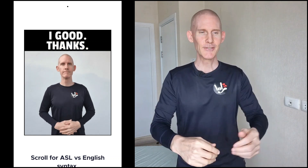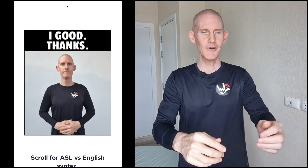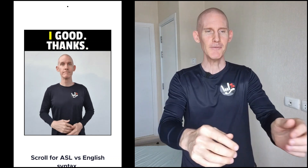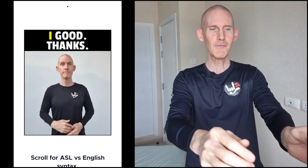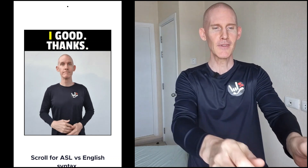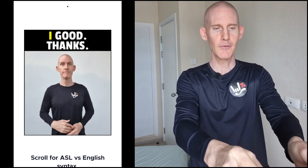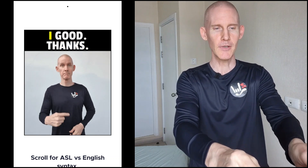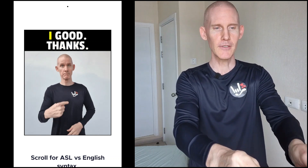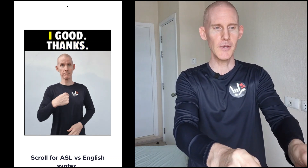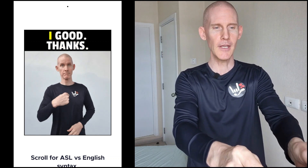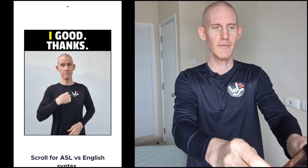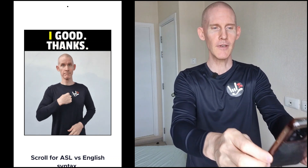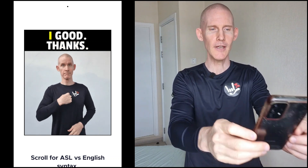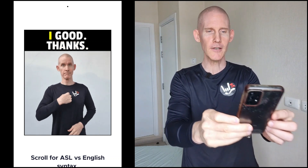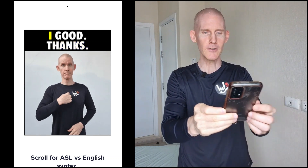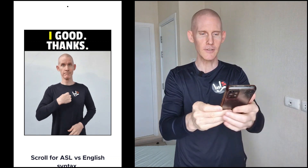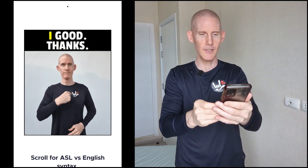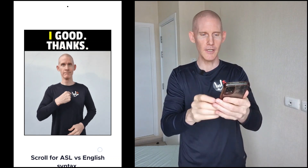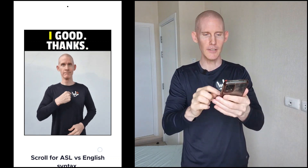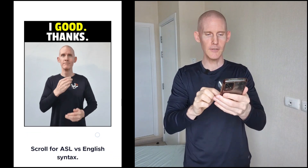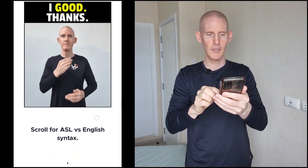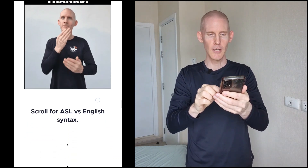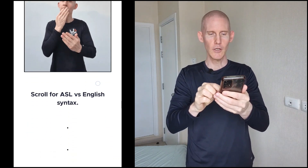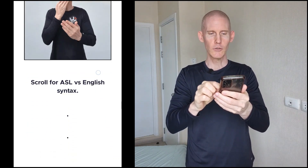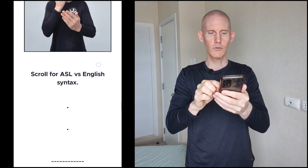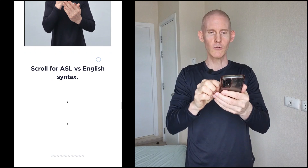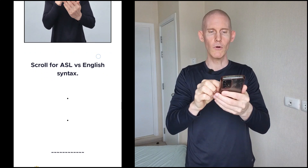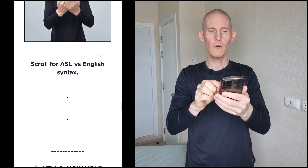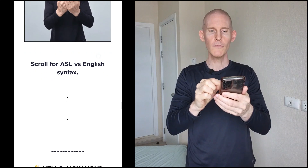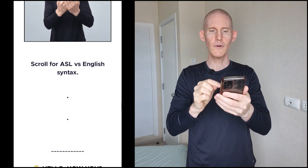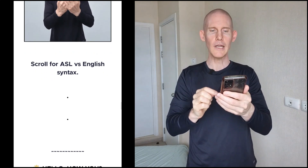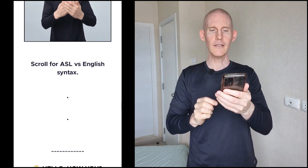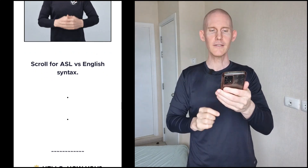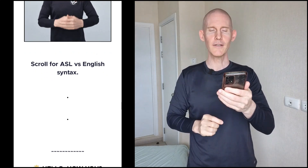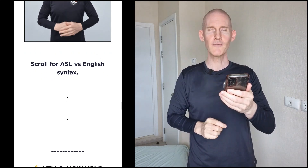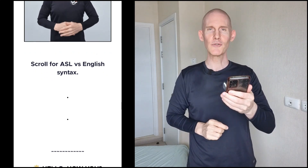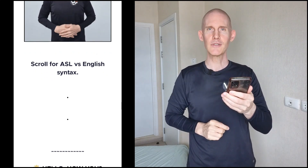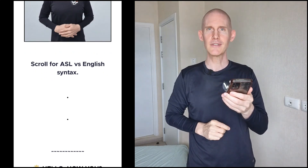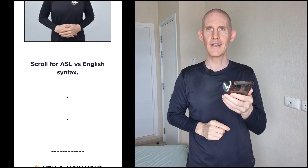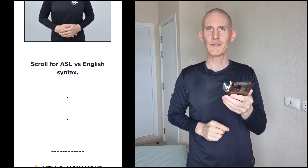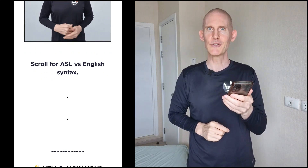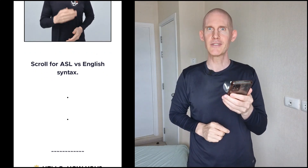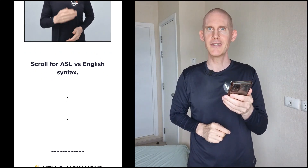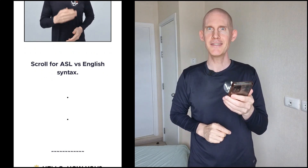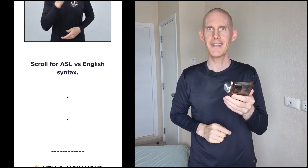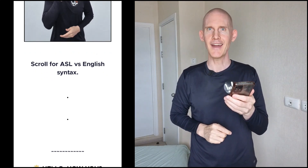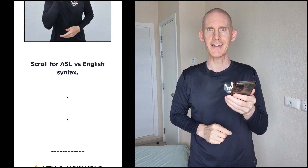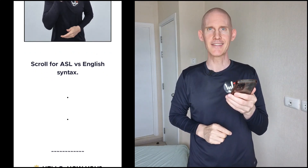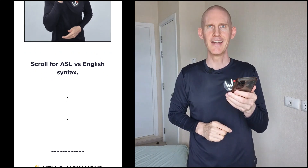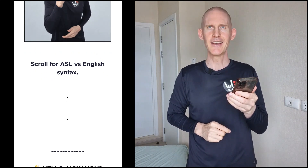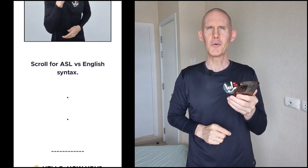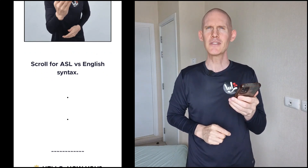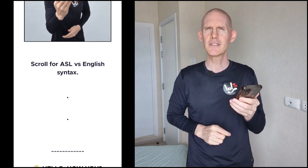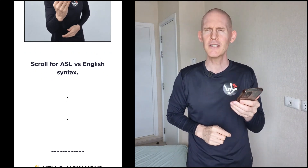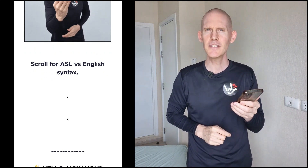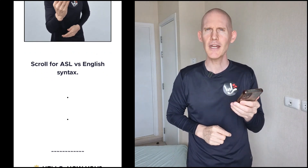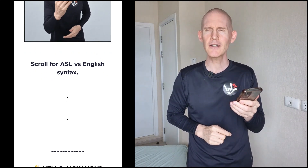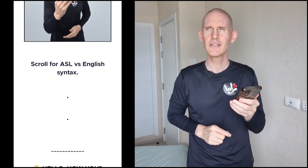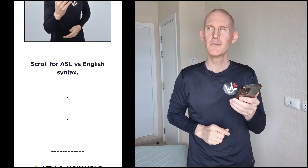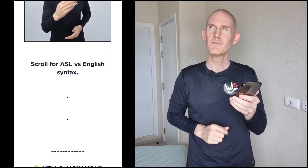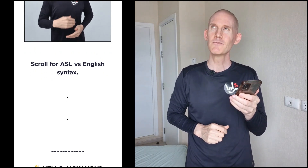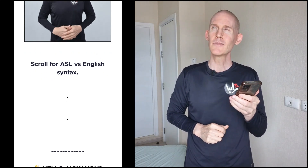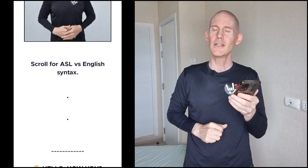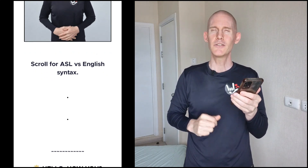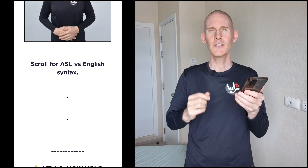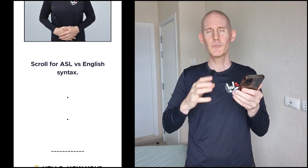Okay, so what do we have now? It says, scroll for ASL versus English syntax. Now what is